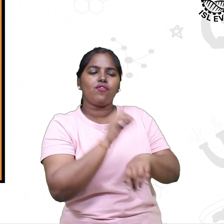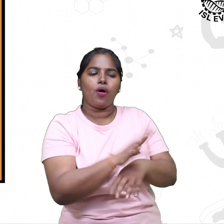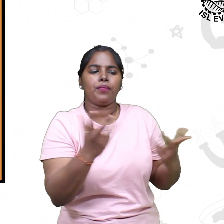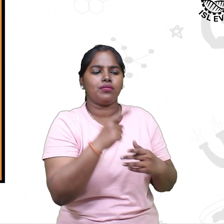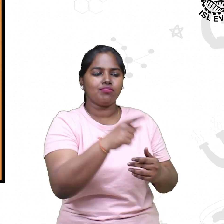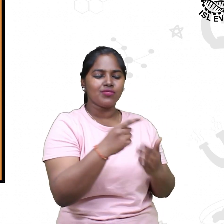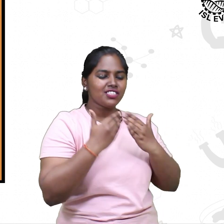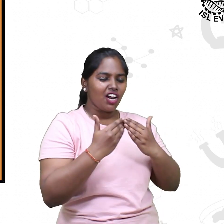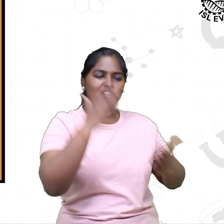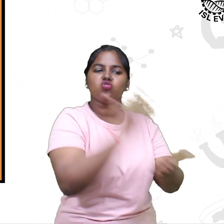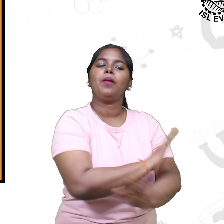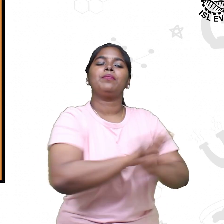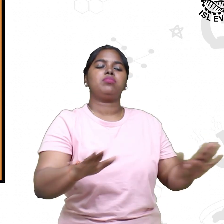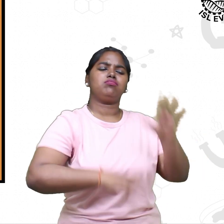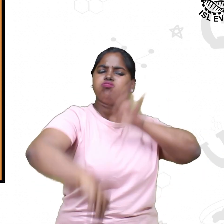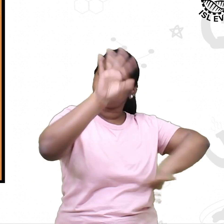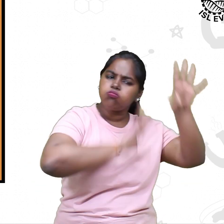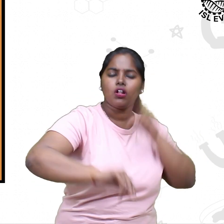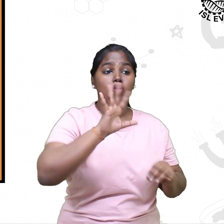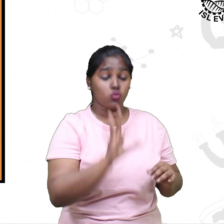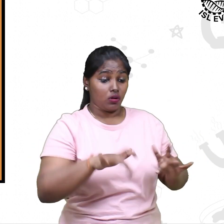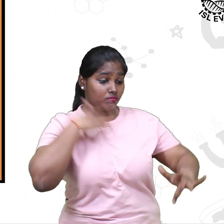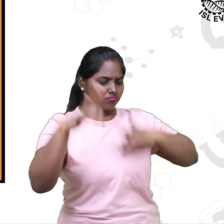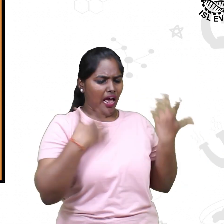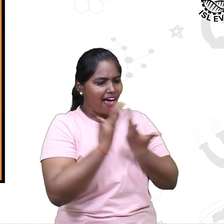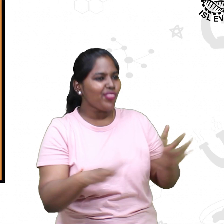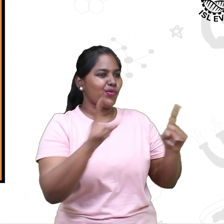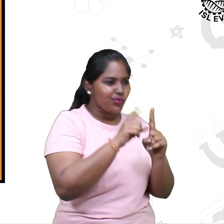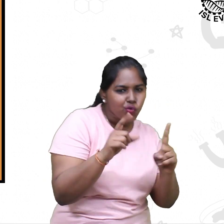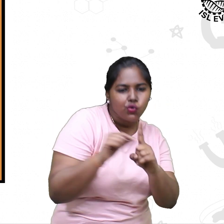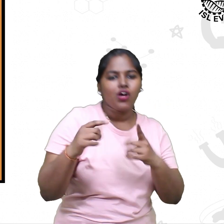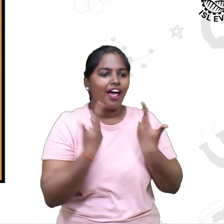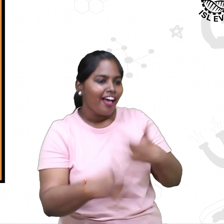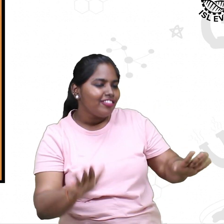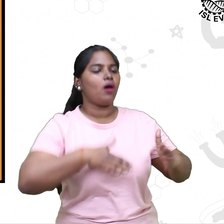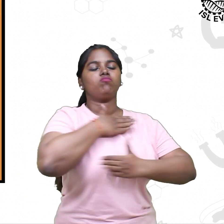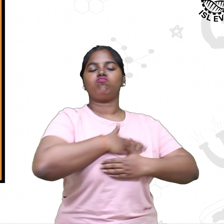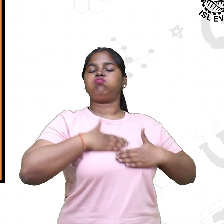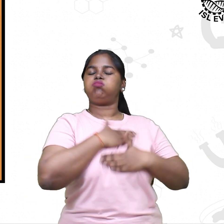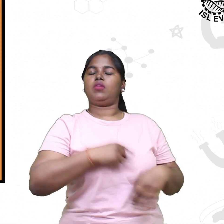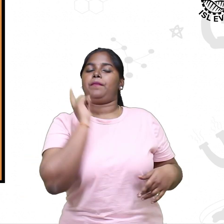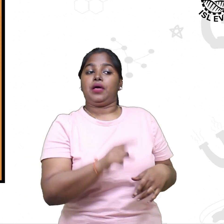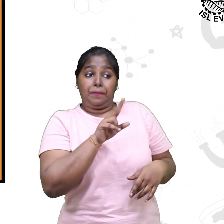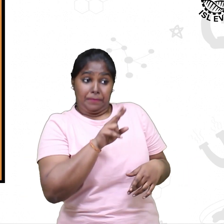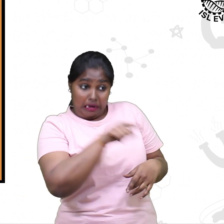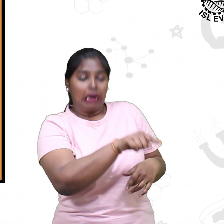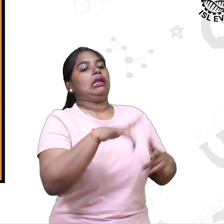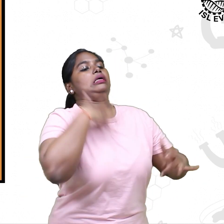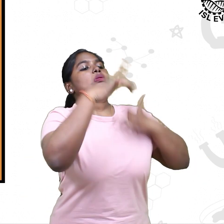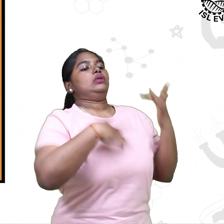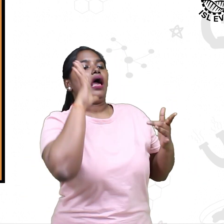curiosity is critical to being passionate in anything you do, in anything you enjoy. And that's why curiosity